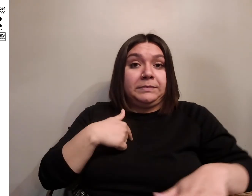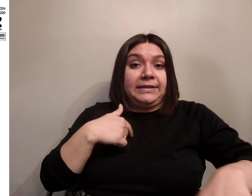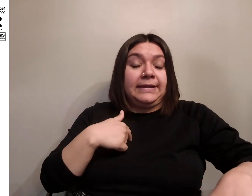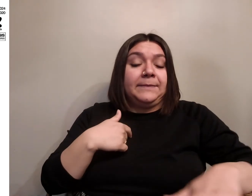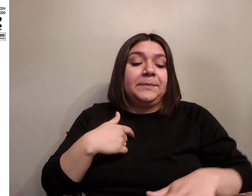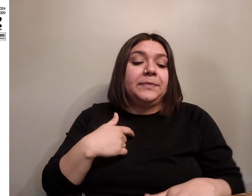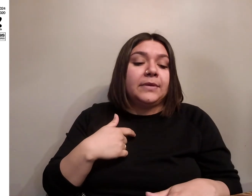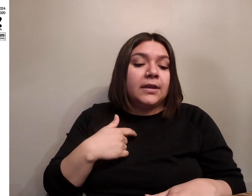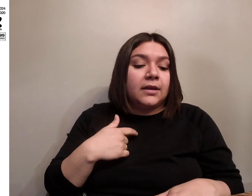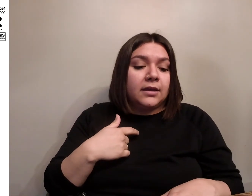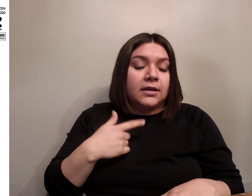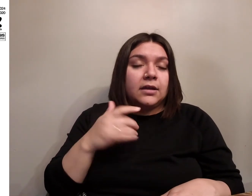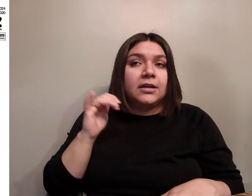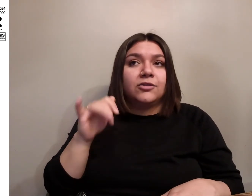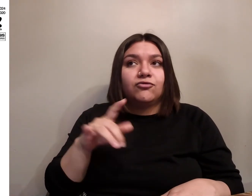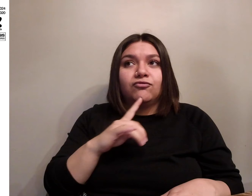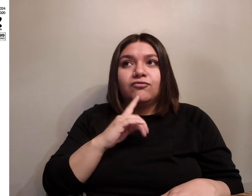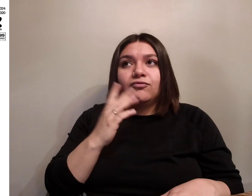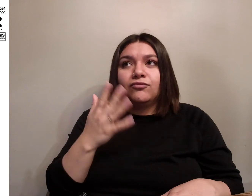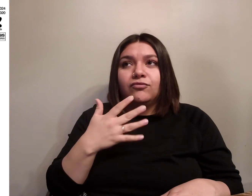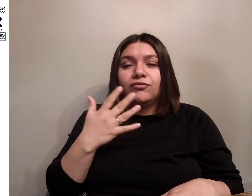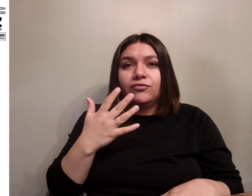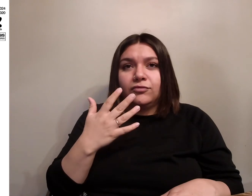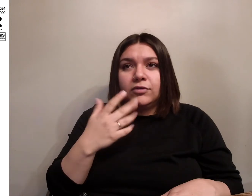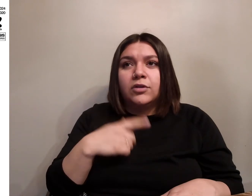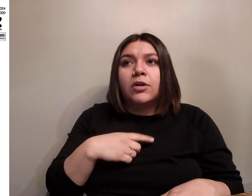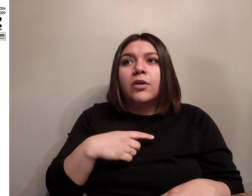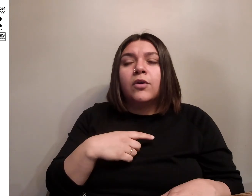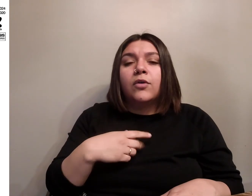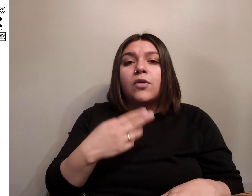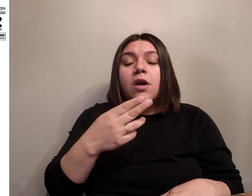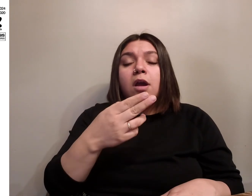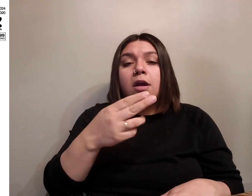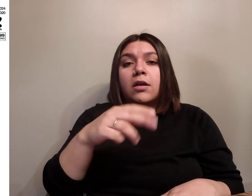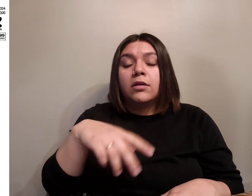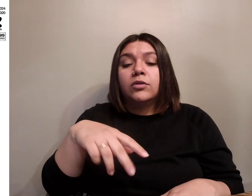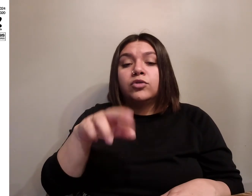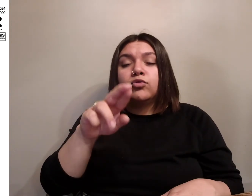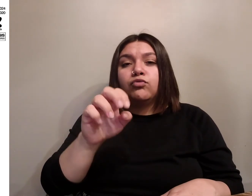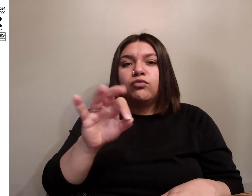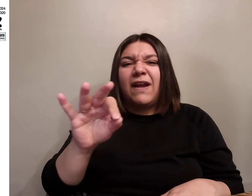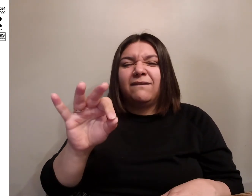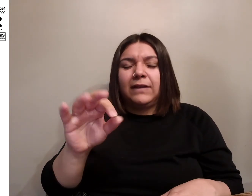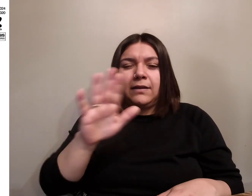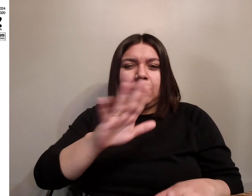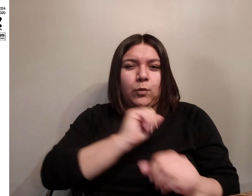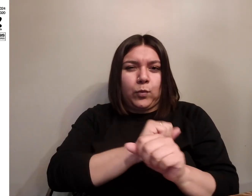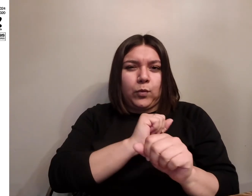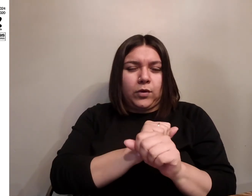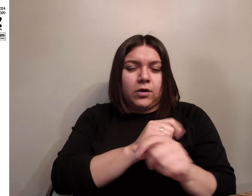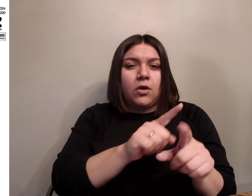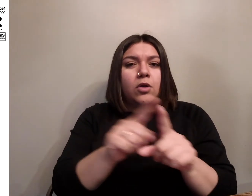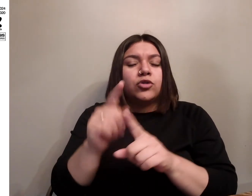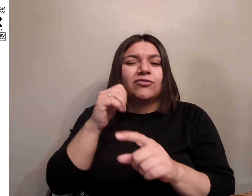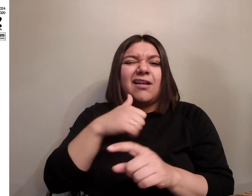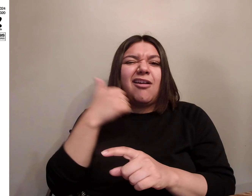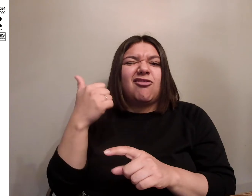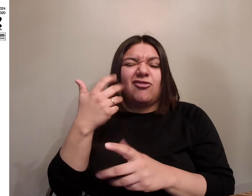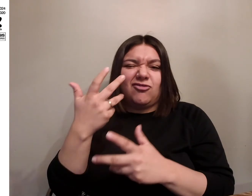he introduced me to Hannah Arendt's work